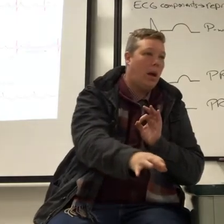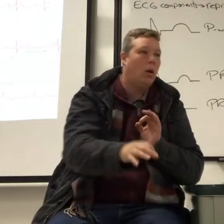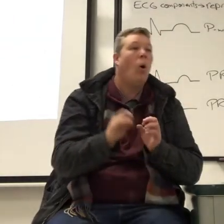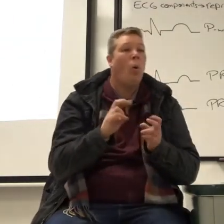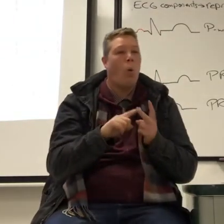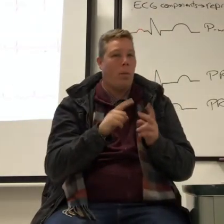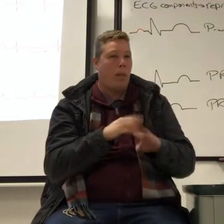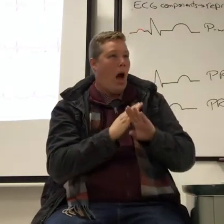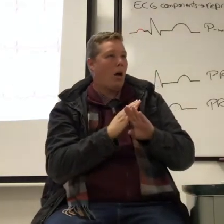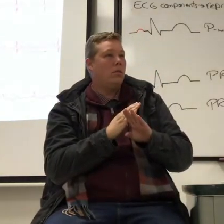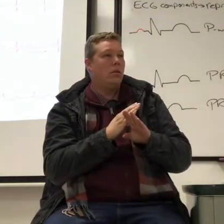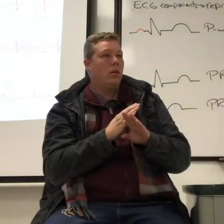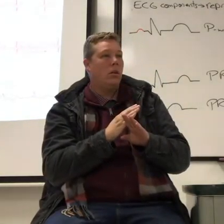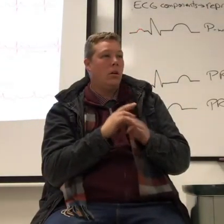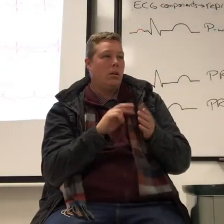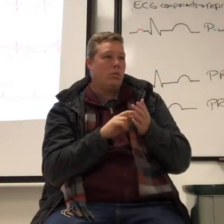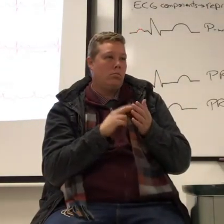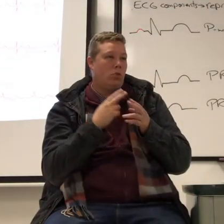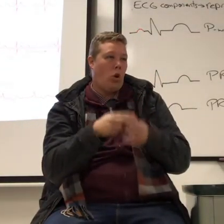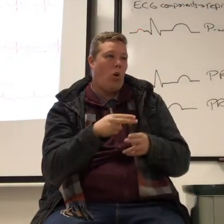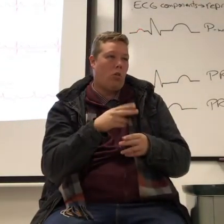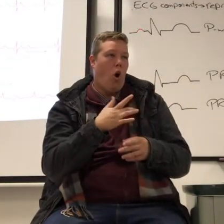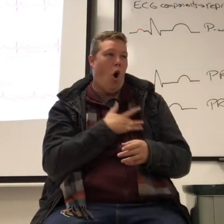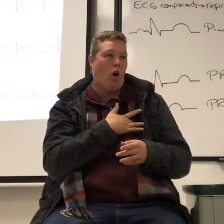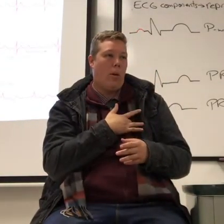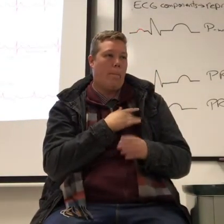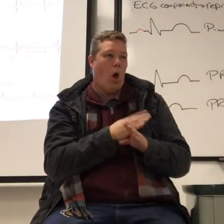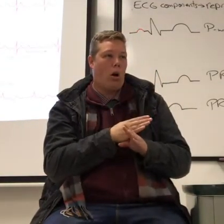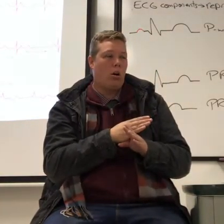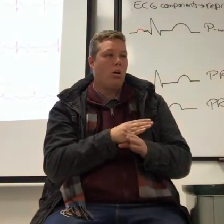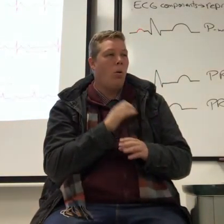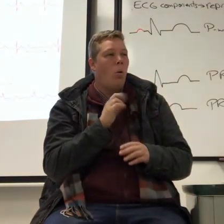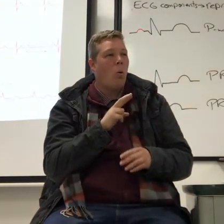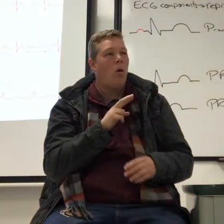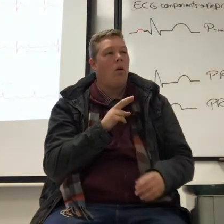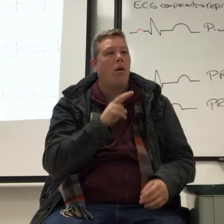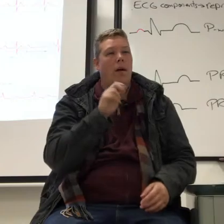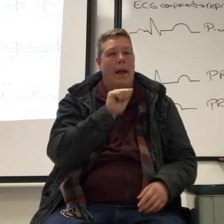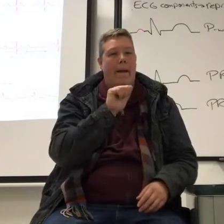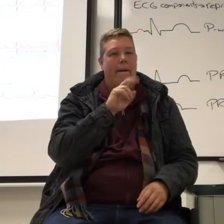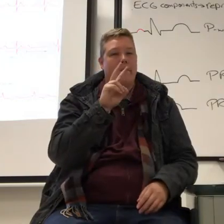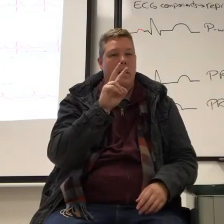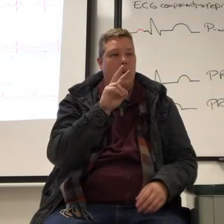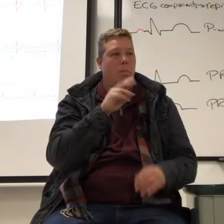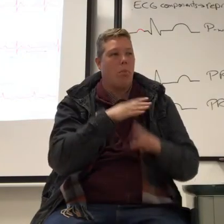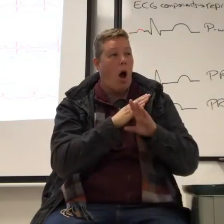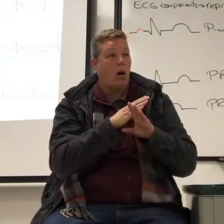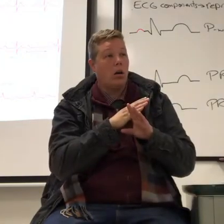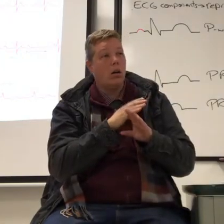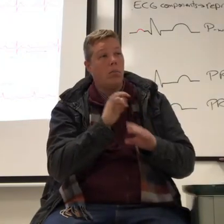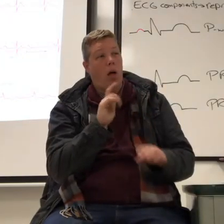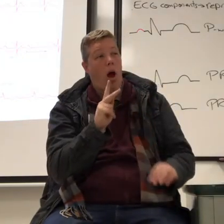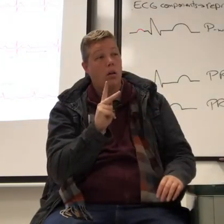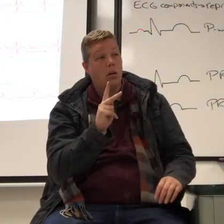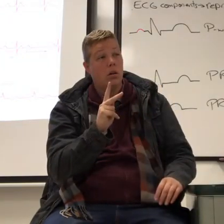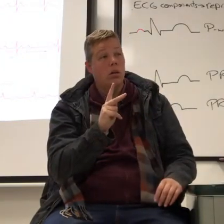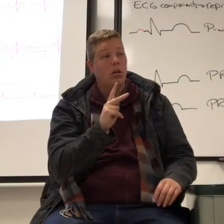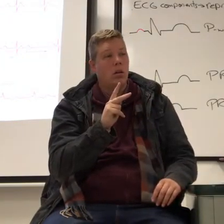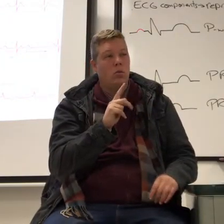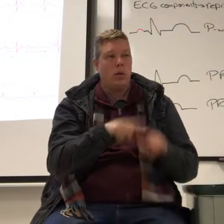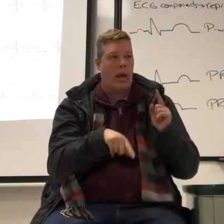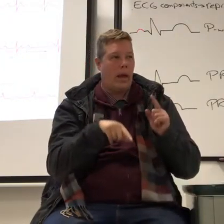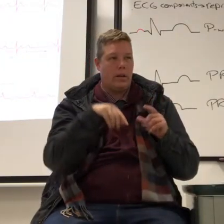blocked, that's called heart block or AV block, or the signal is blocked from getting to the ventricles. That's the block.